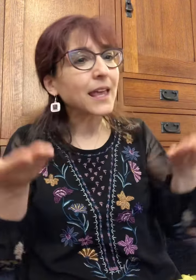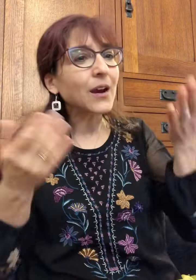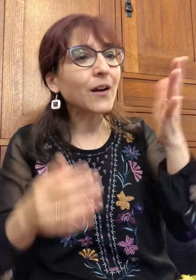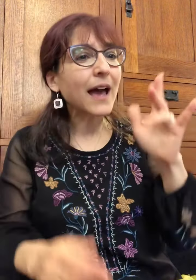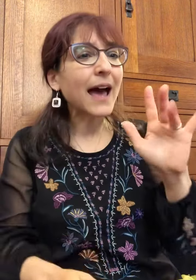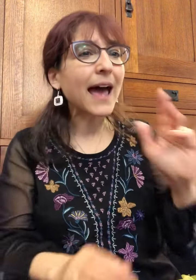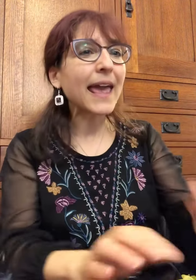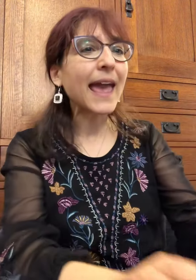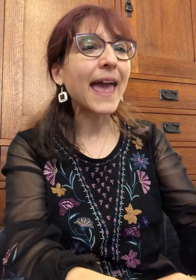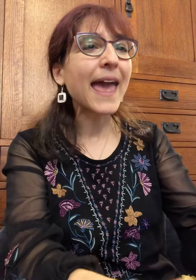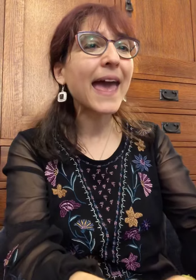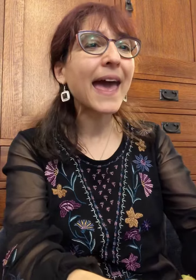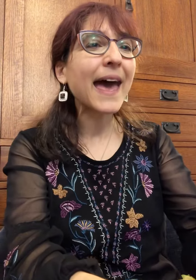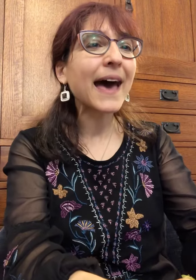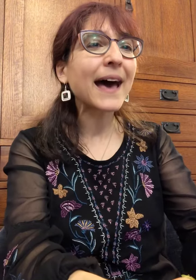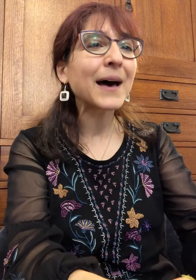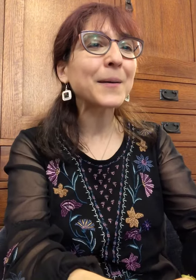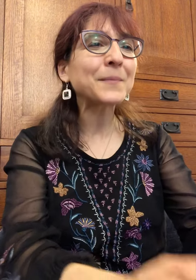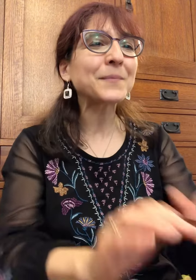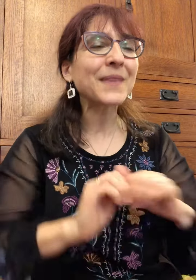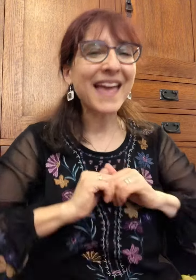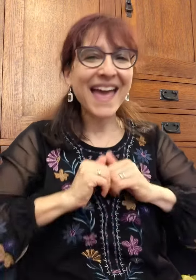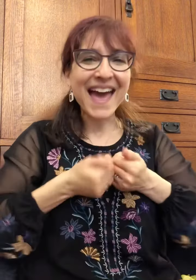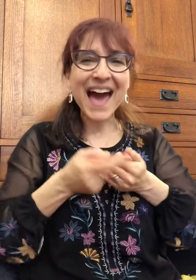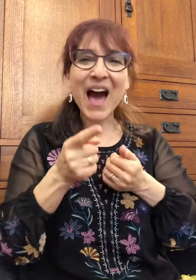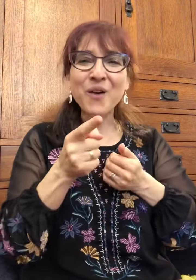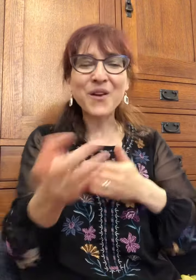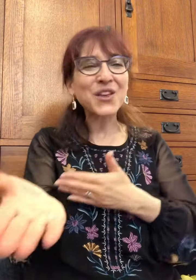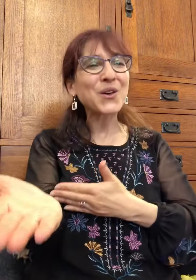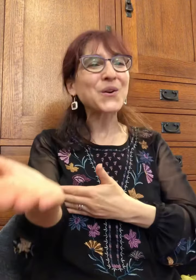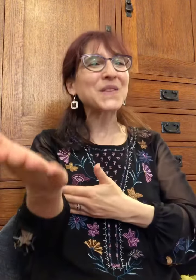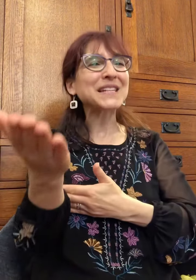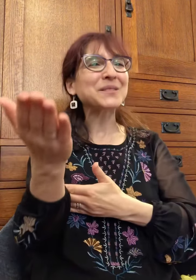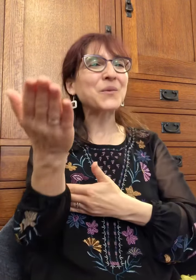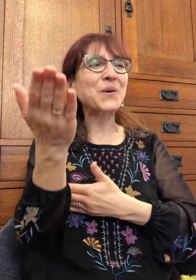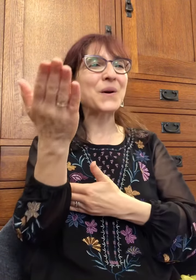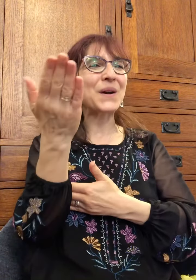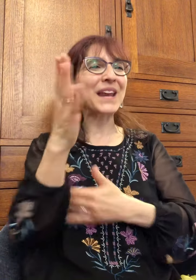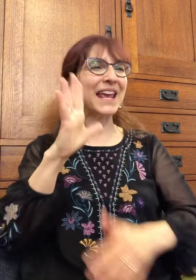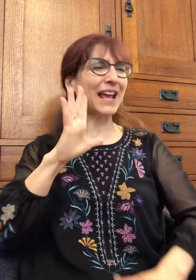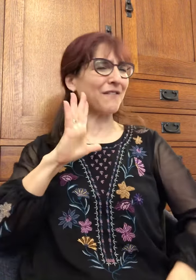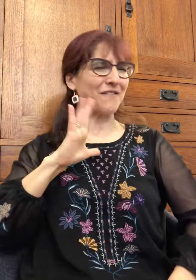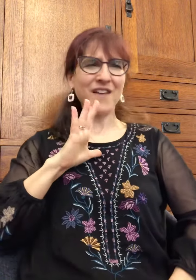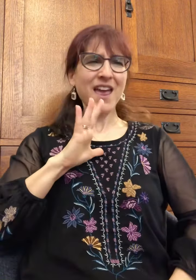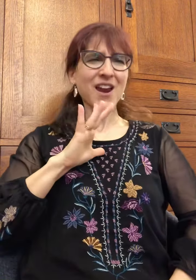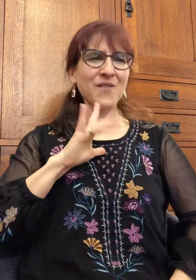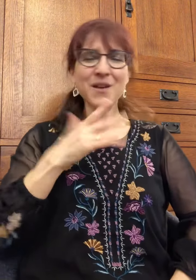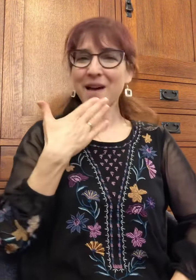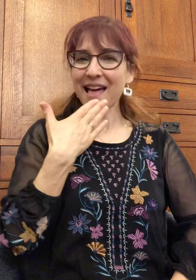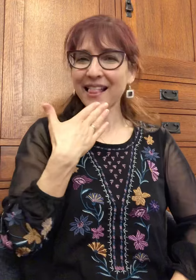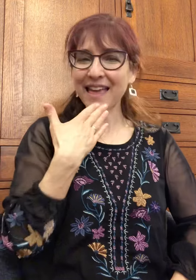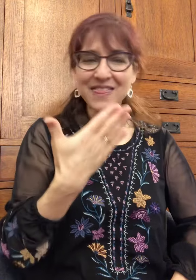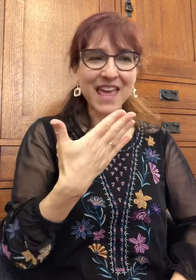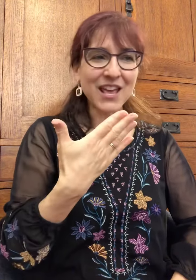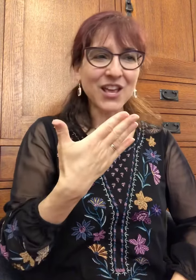Here I am. How are you this morning? Very well, I thank